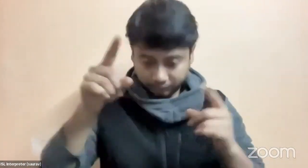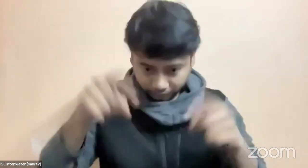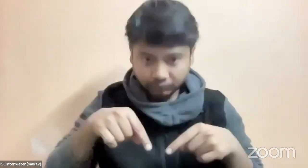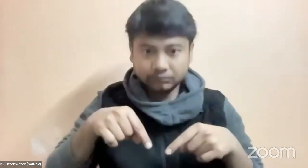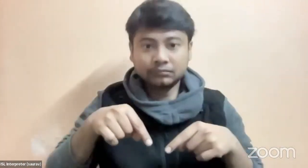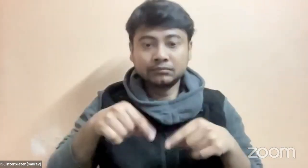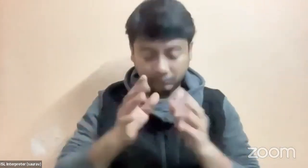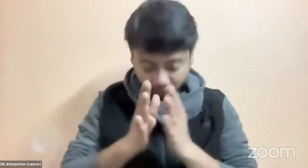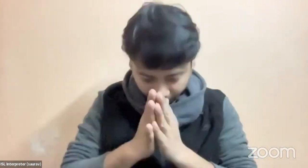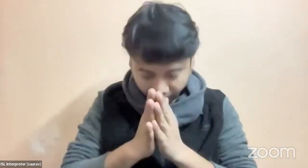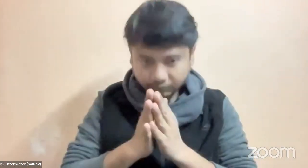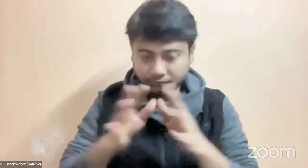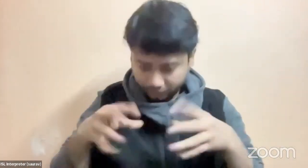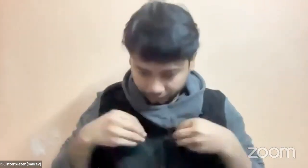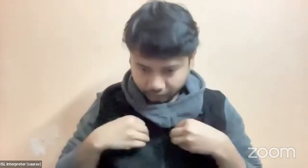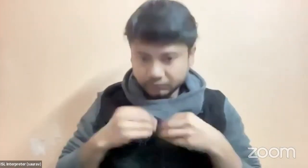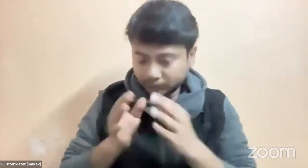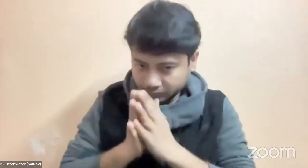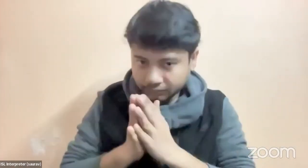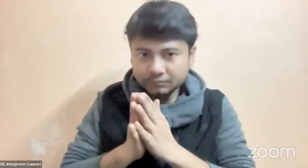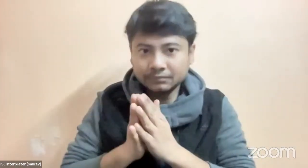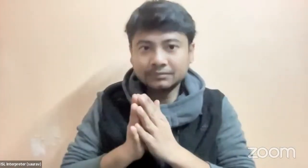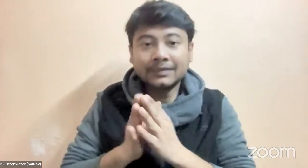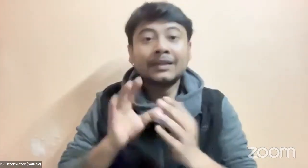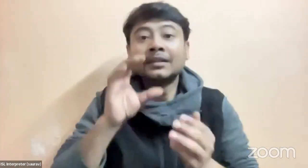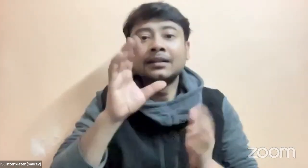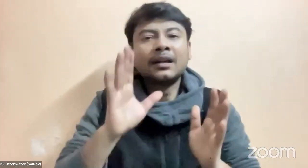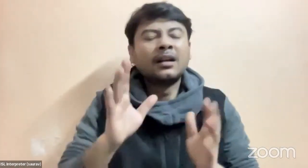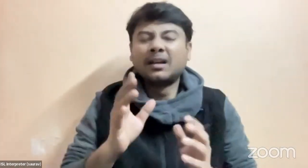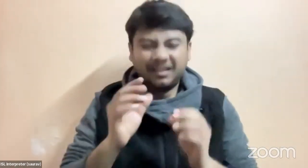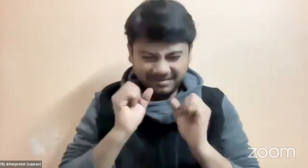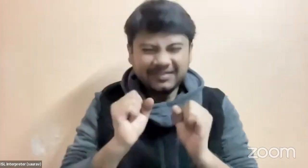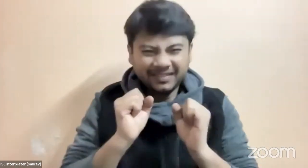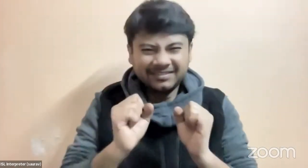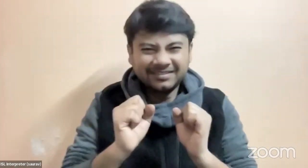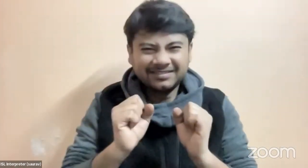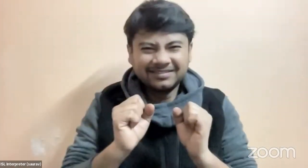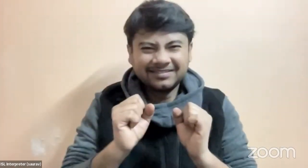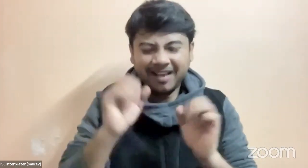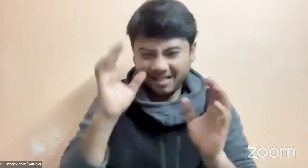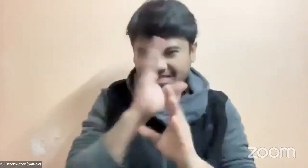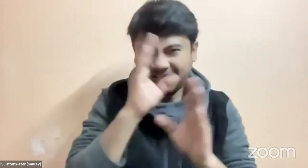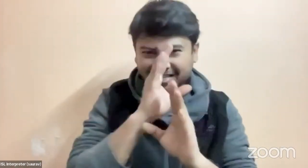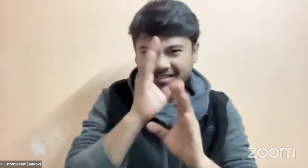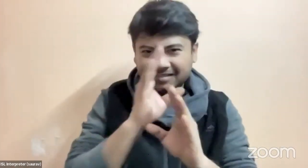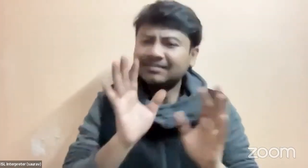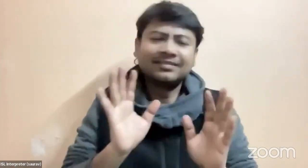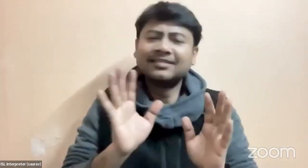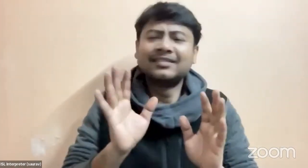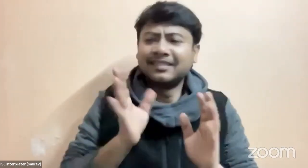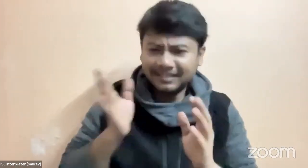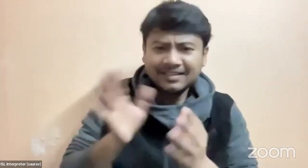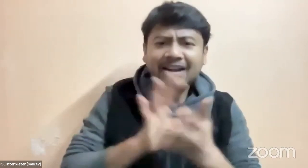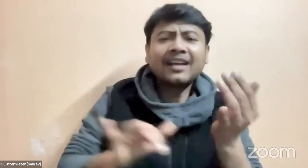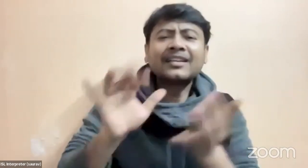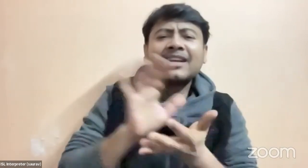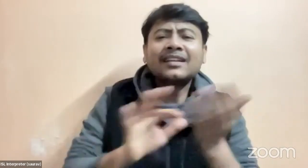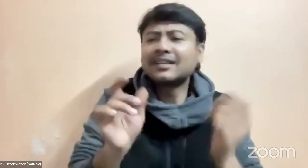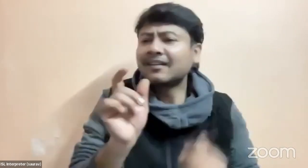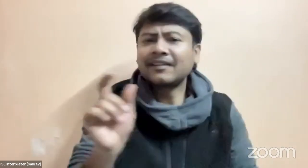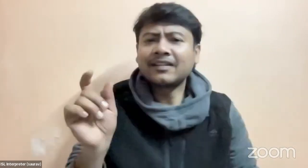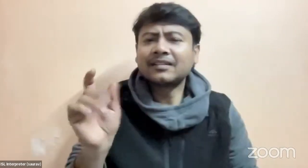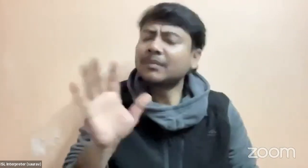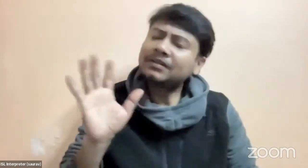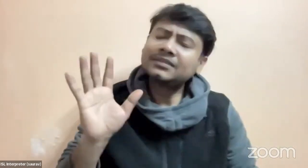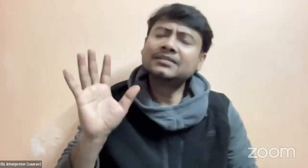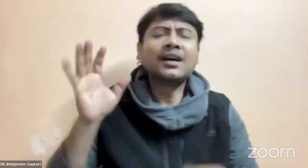Lord Chaitanya is saying, no, difficult, no, I understand. Don't worry. Chant Hare Krishna, dance on Hare Krishna, and eat